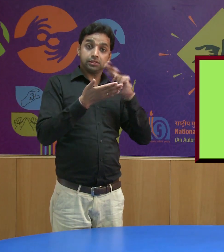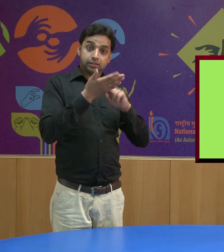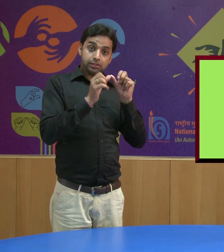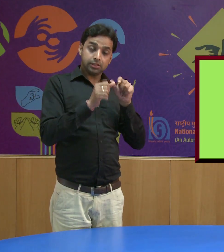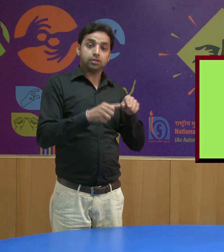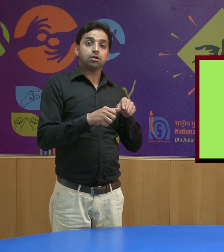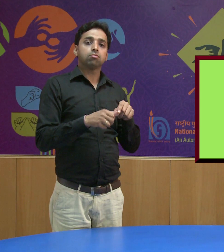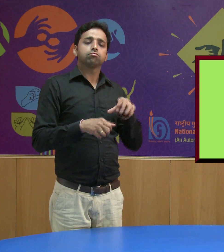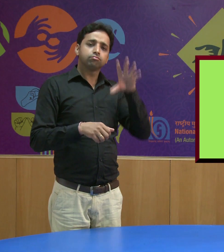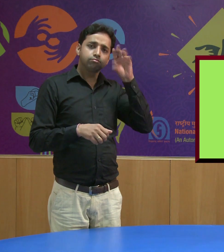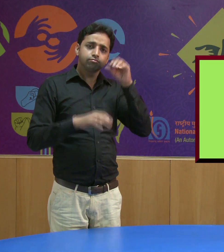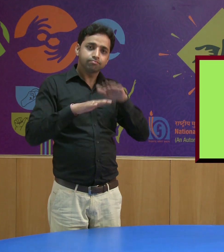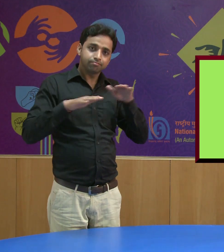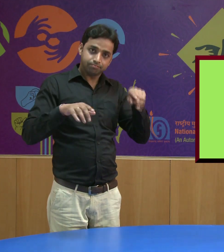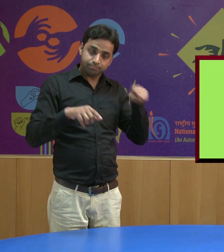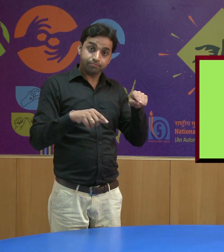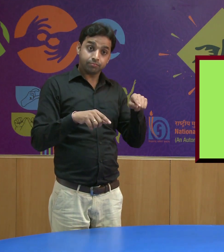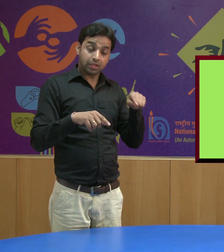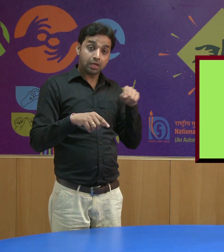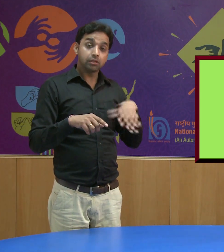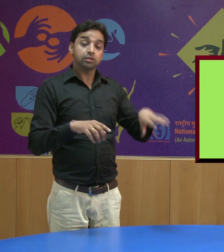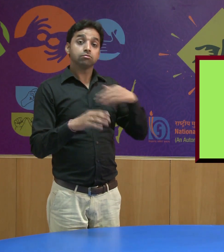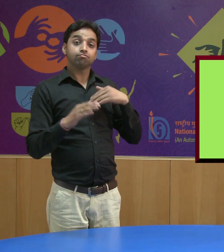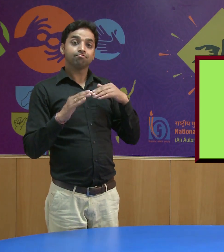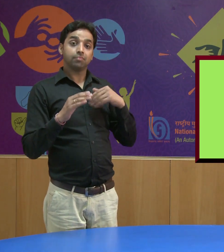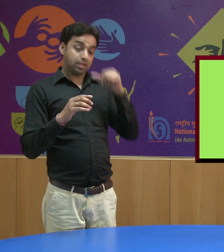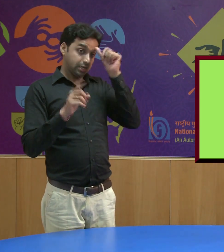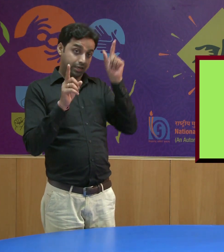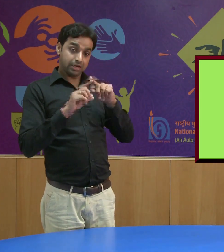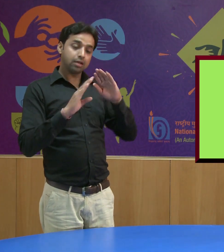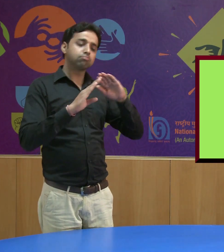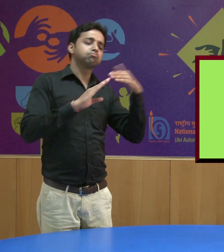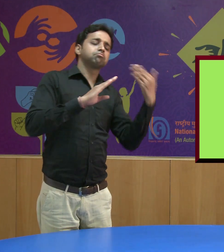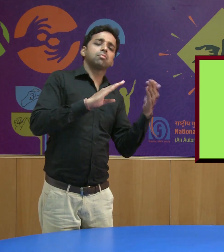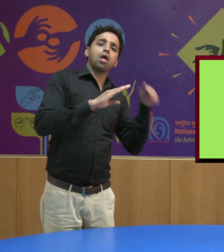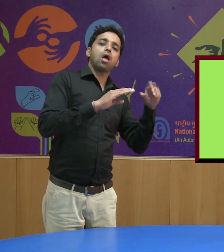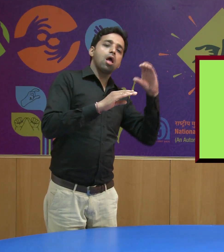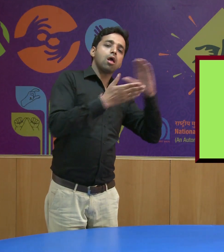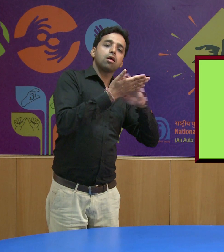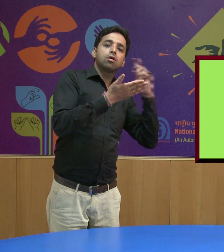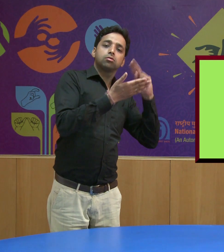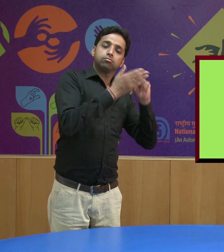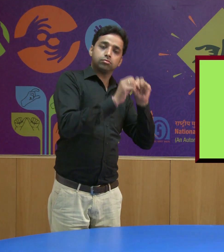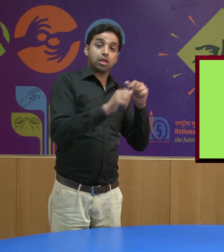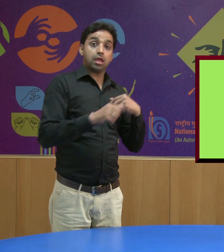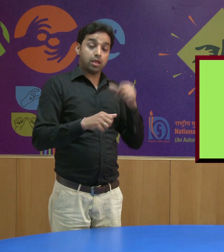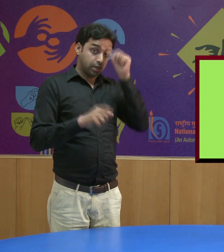Learners, China is our neighbor country and Indian people had contact with